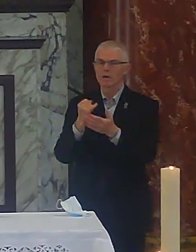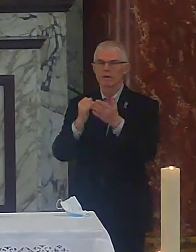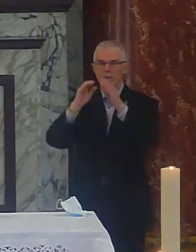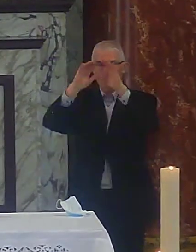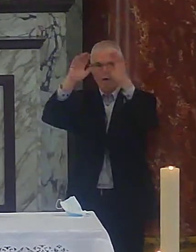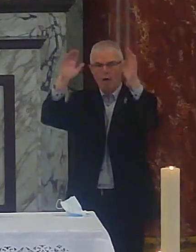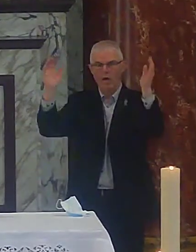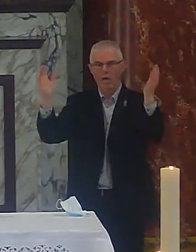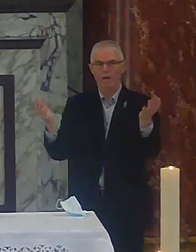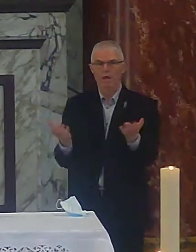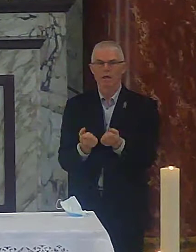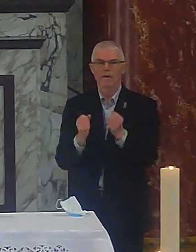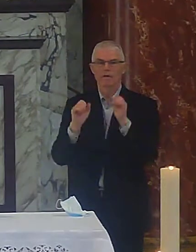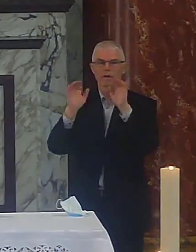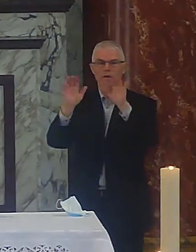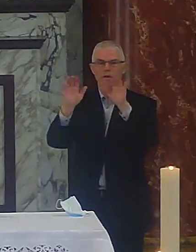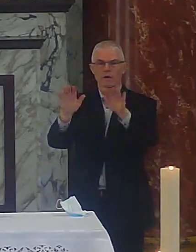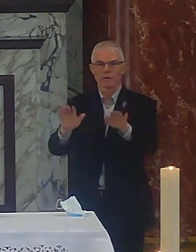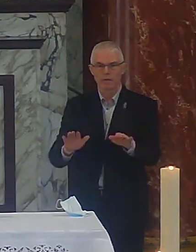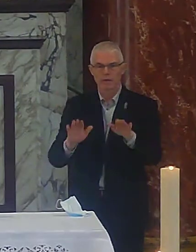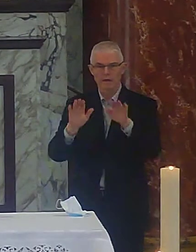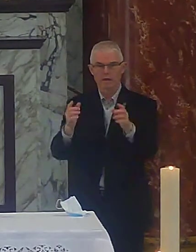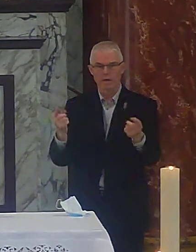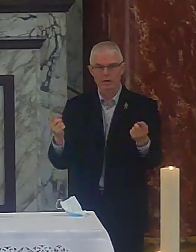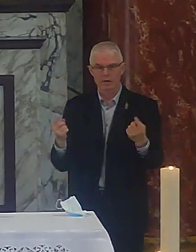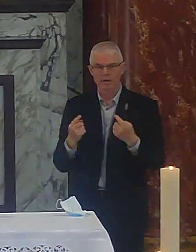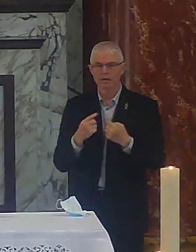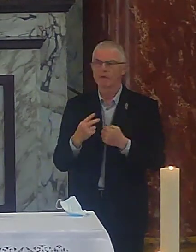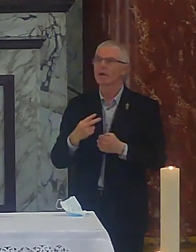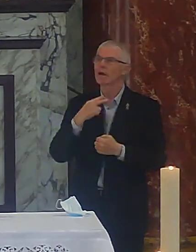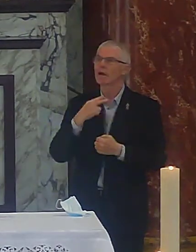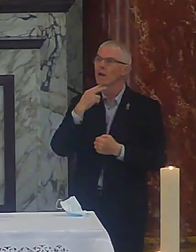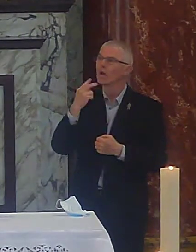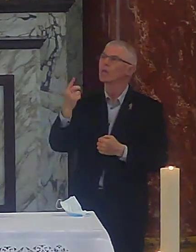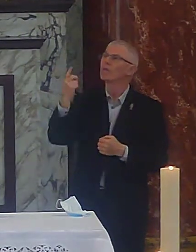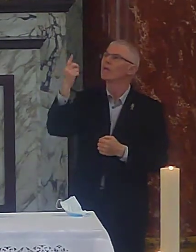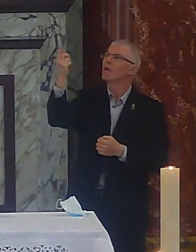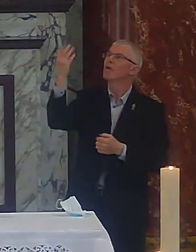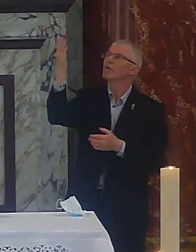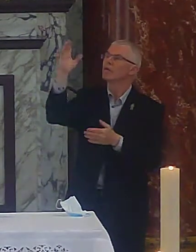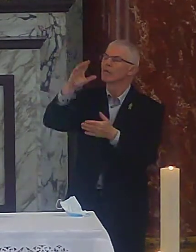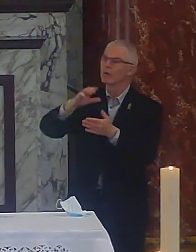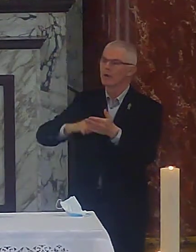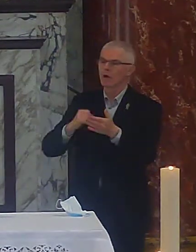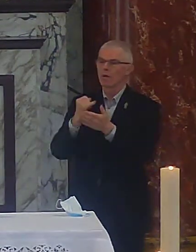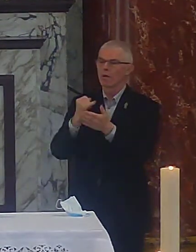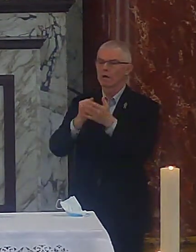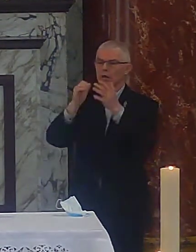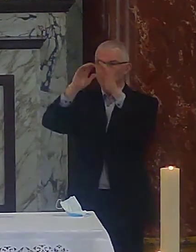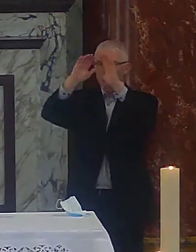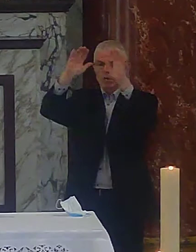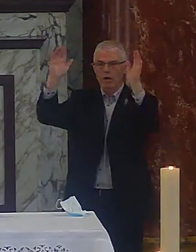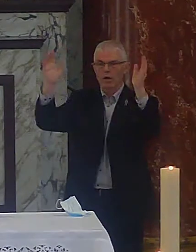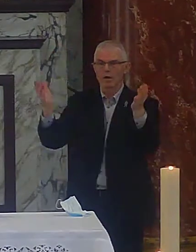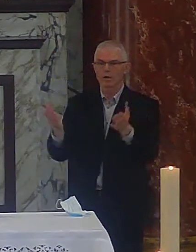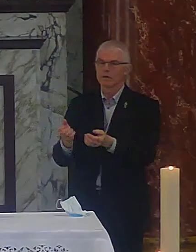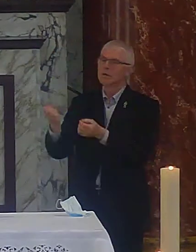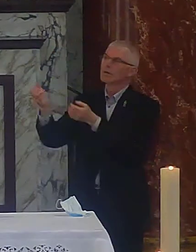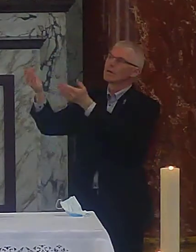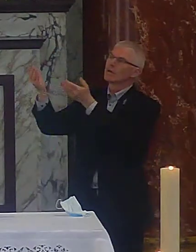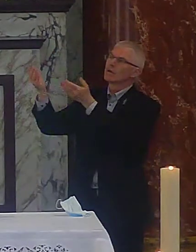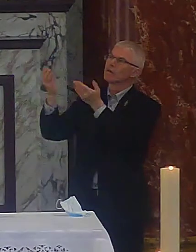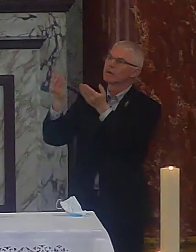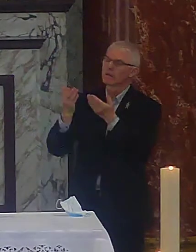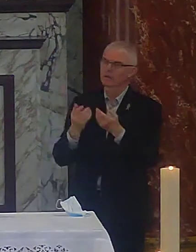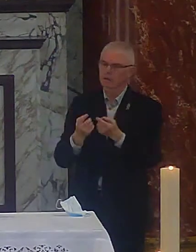take away the sins of the world, have mercy on us. Lamb of God, you take away the sins of